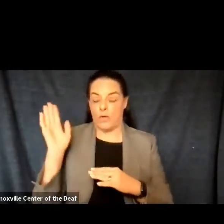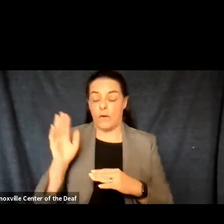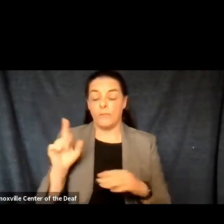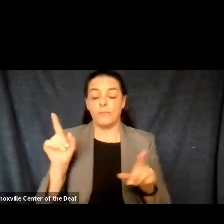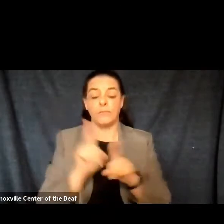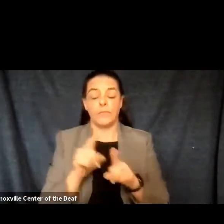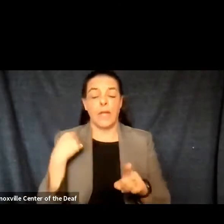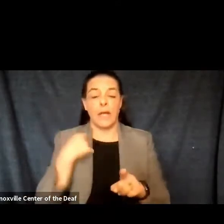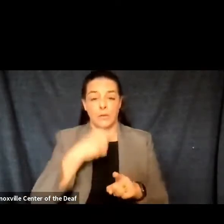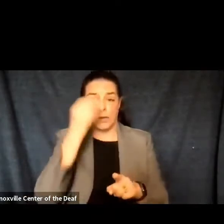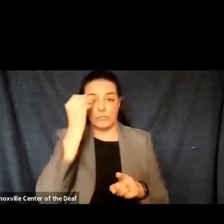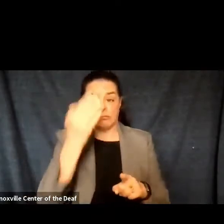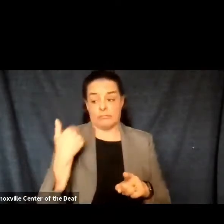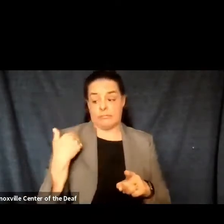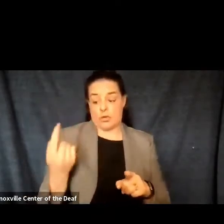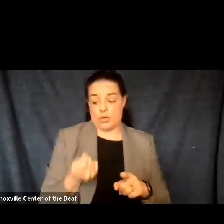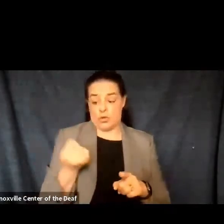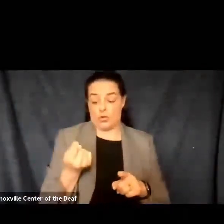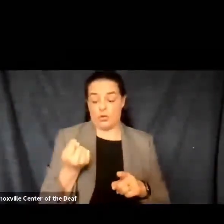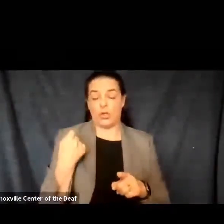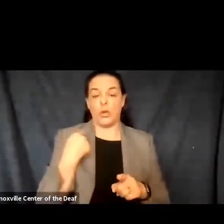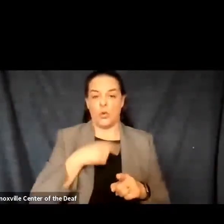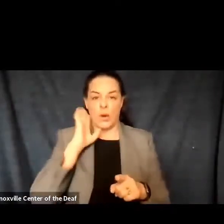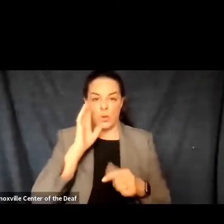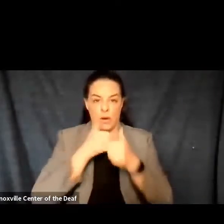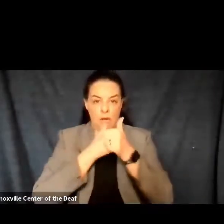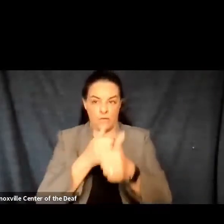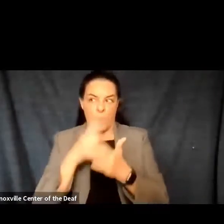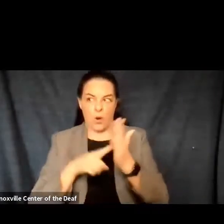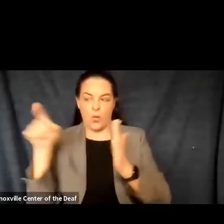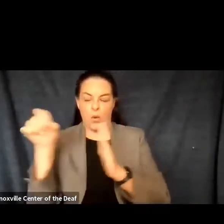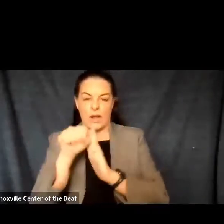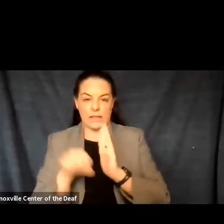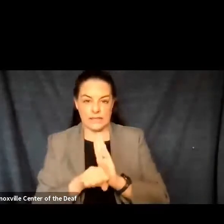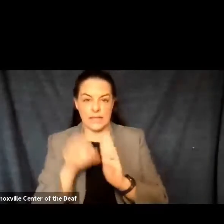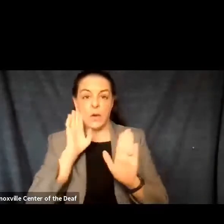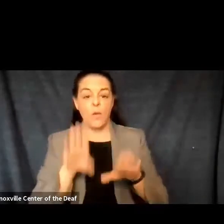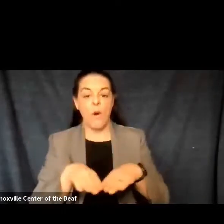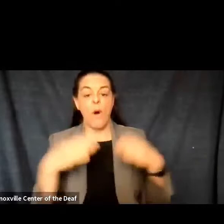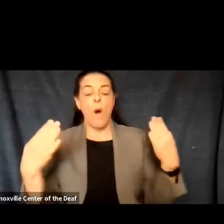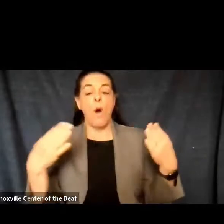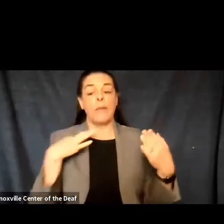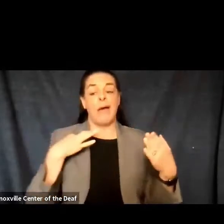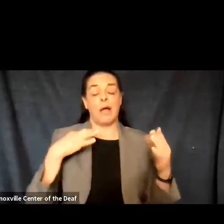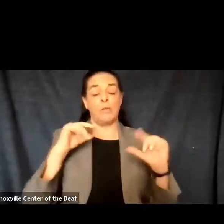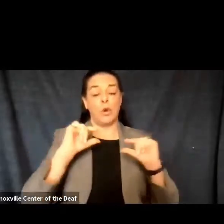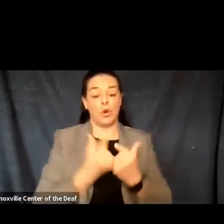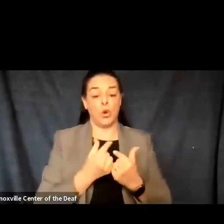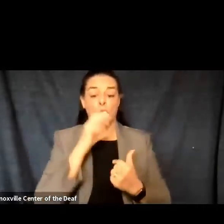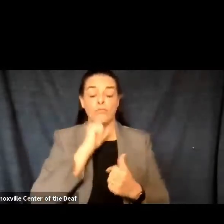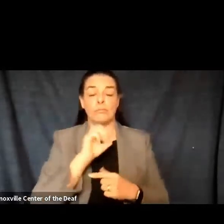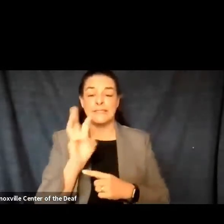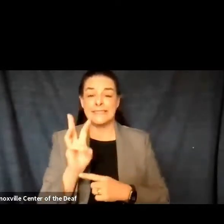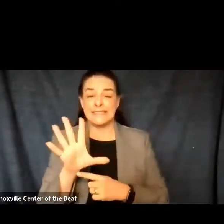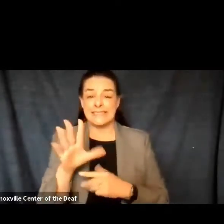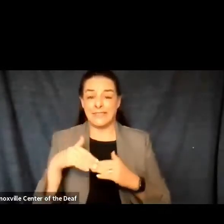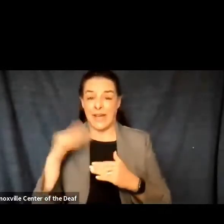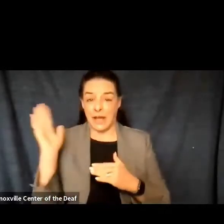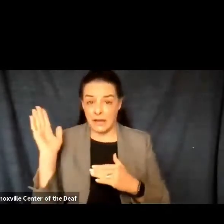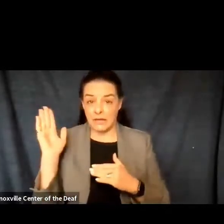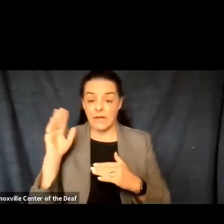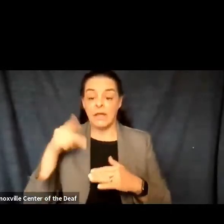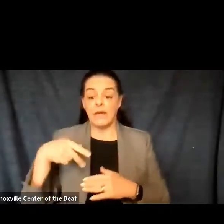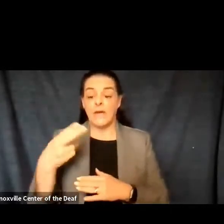we will move in coordination with the state to open the eligibility groups to those 65 and older in phase 1B,